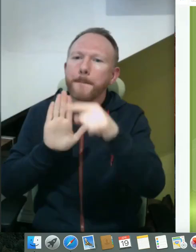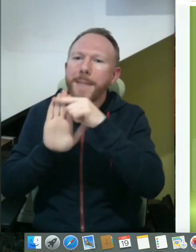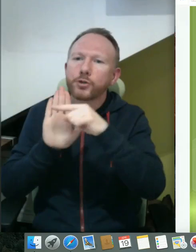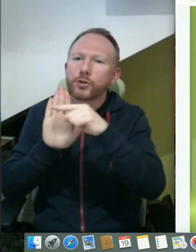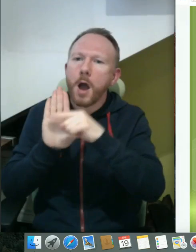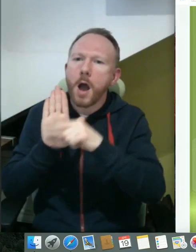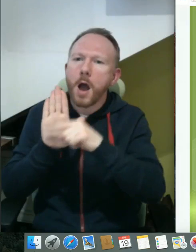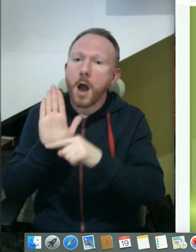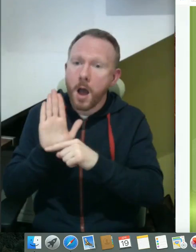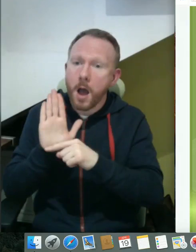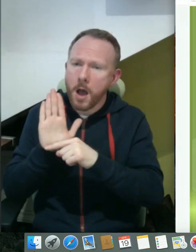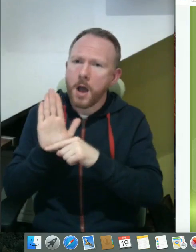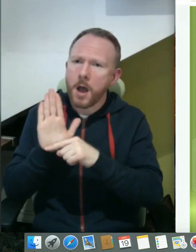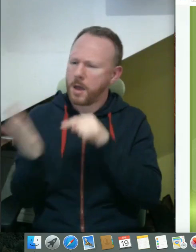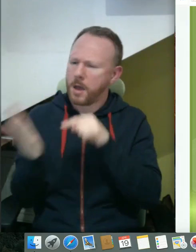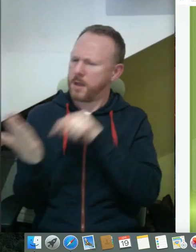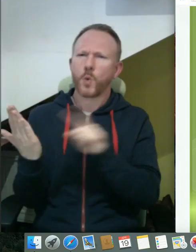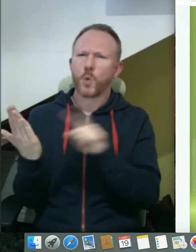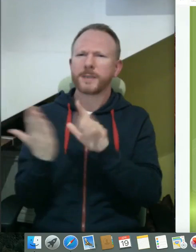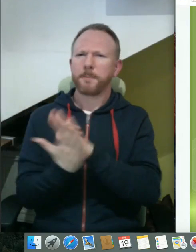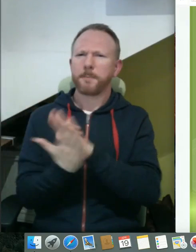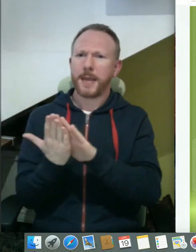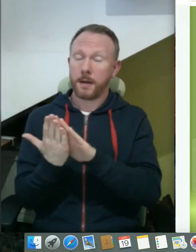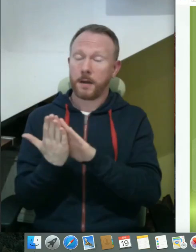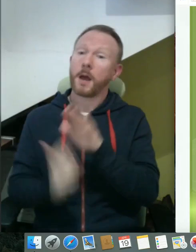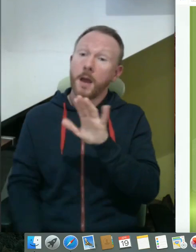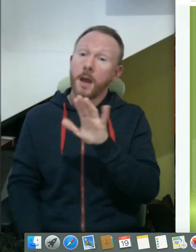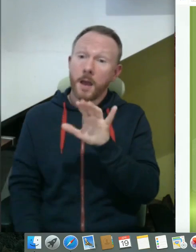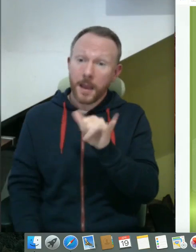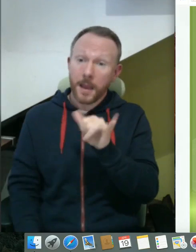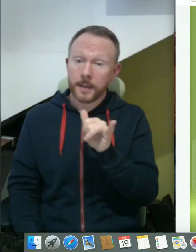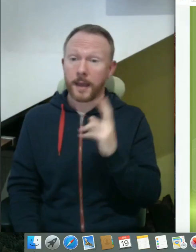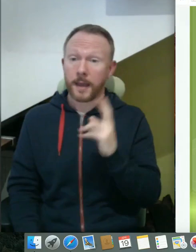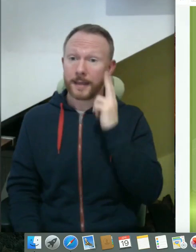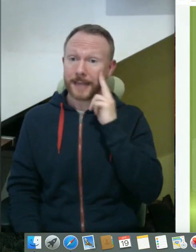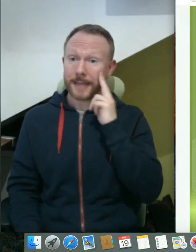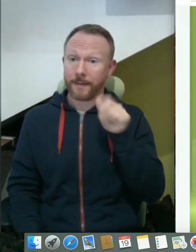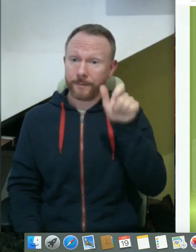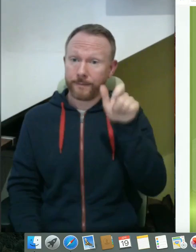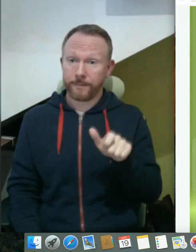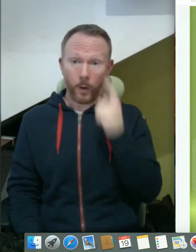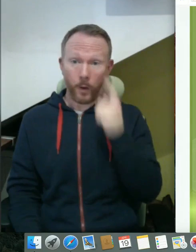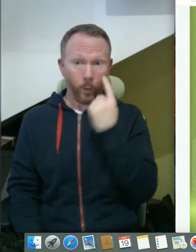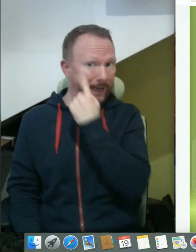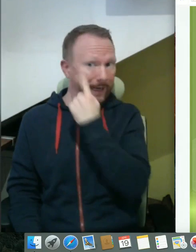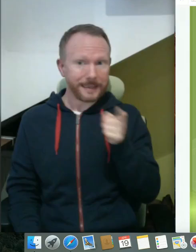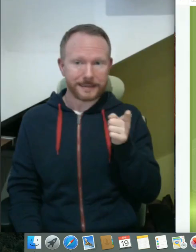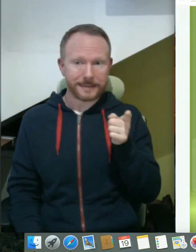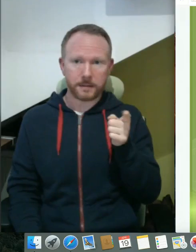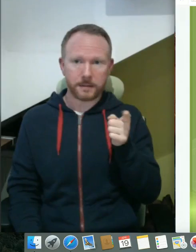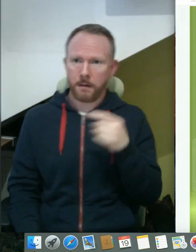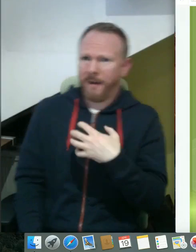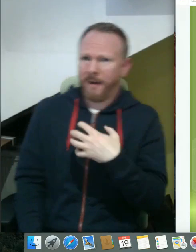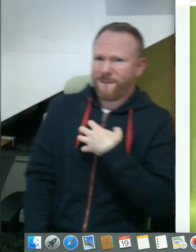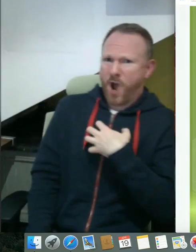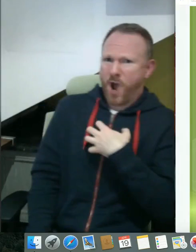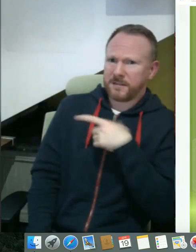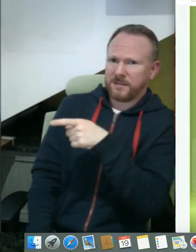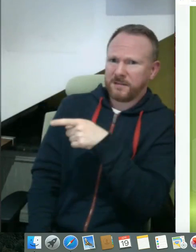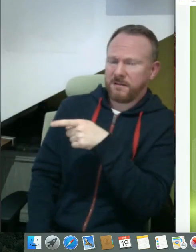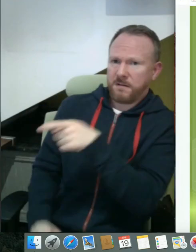deaf witness may not want to come into contact with the defendant in court, and such things